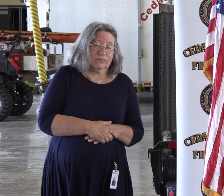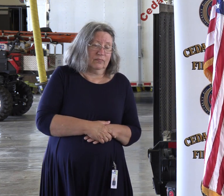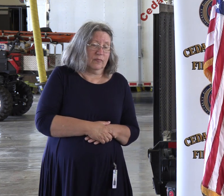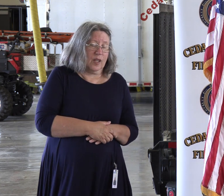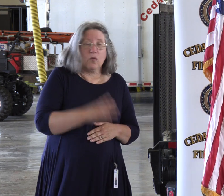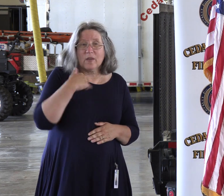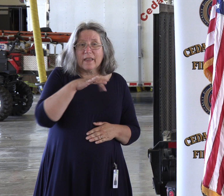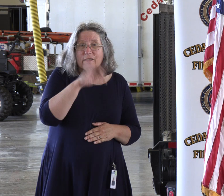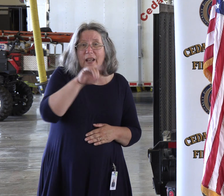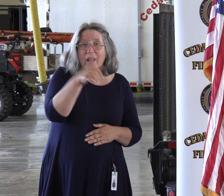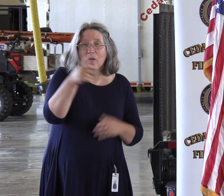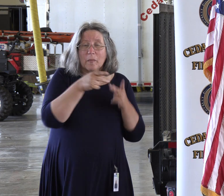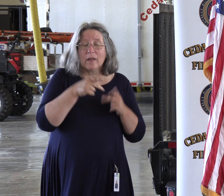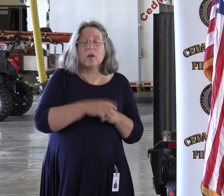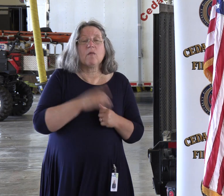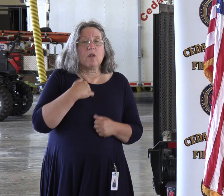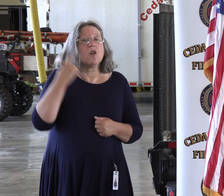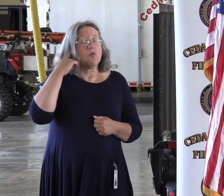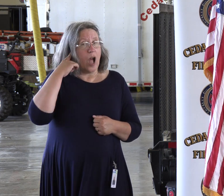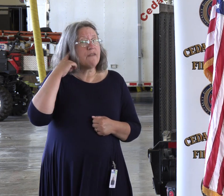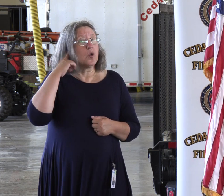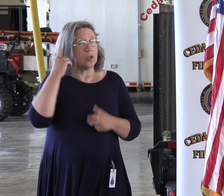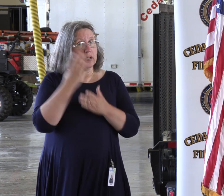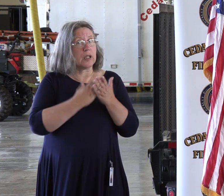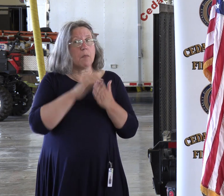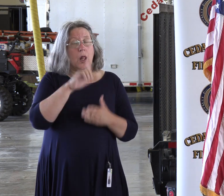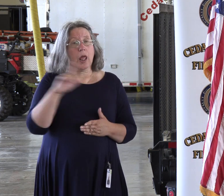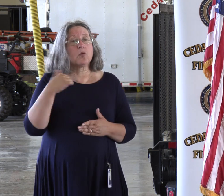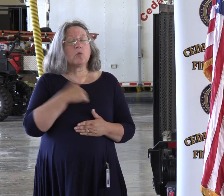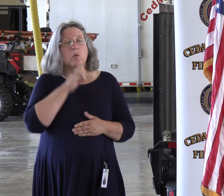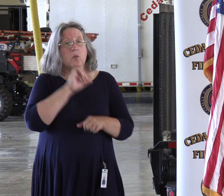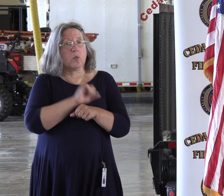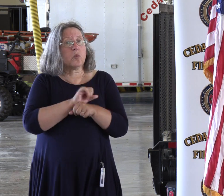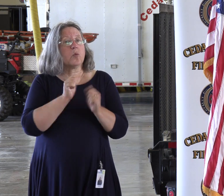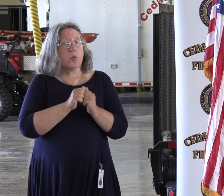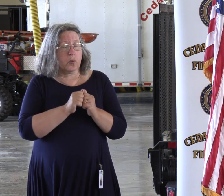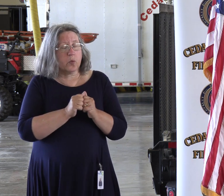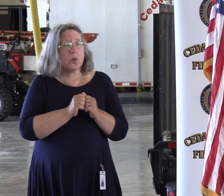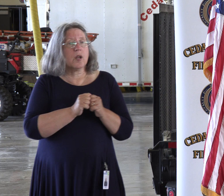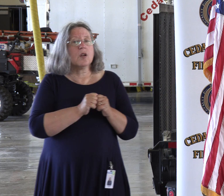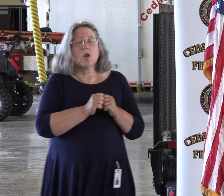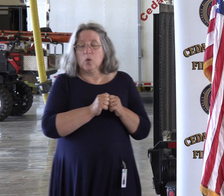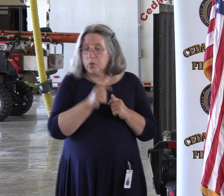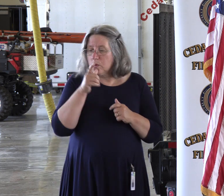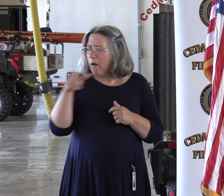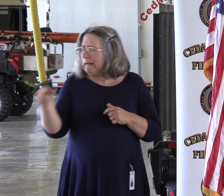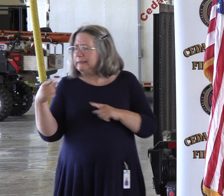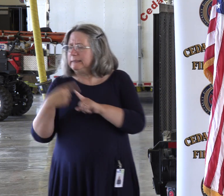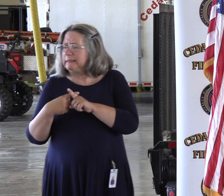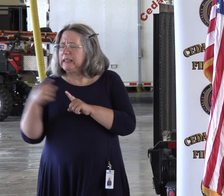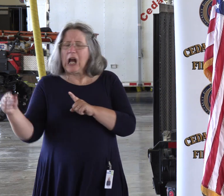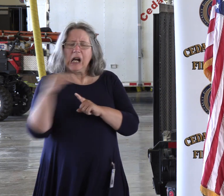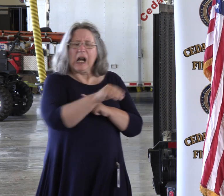other locations for them. And we have heard there have been a few landlords that we have actually spoke with that have been locating other tenants in some of their